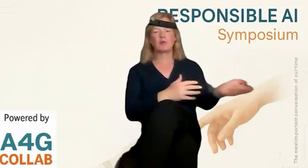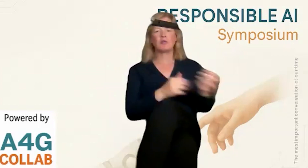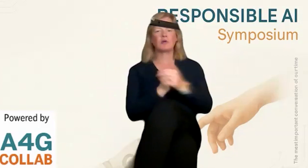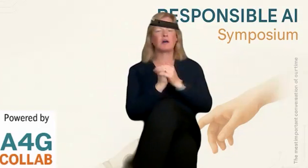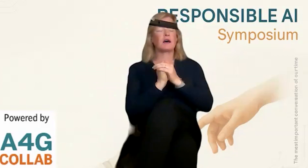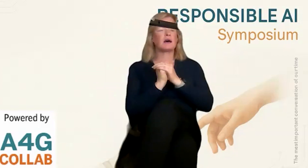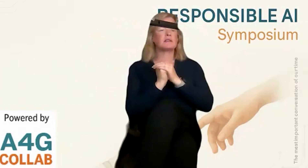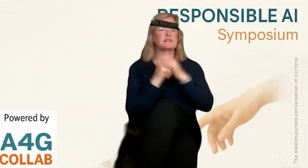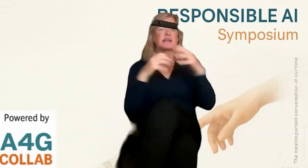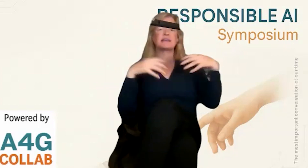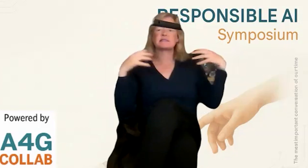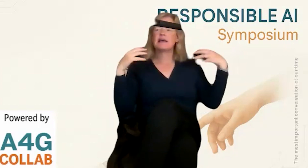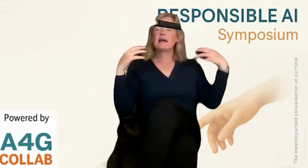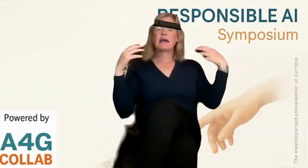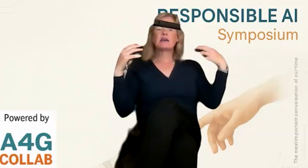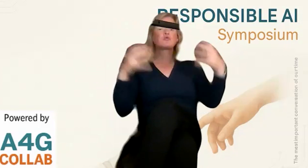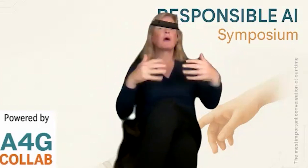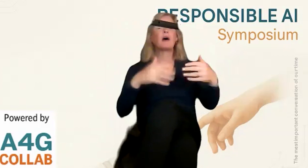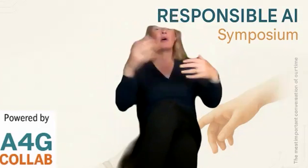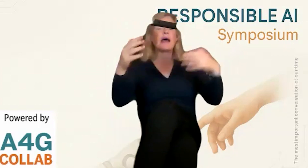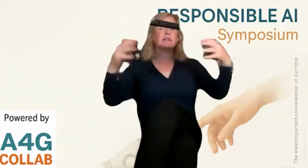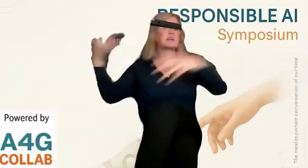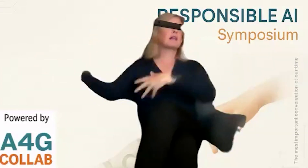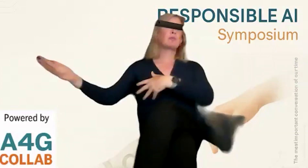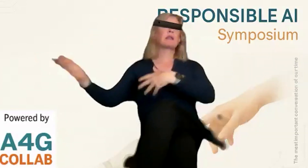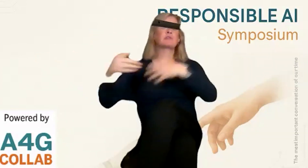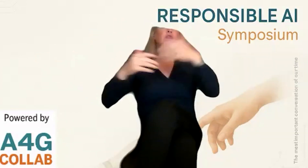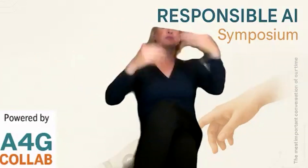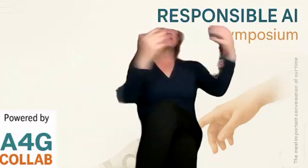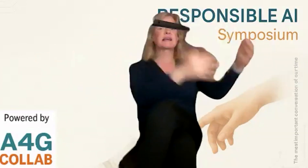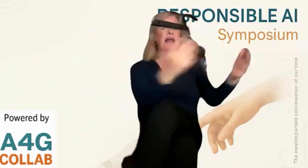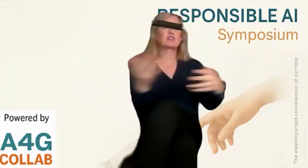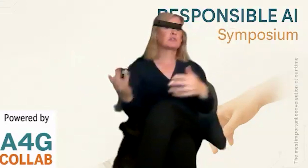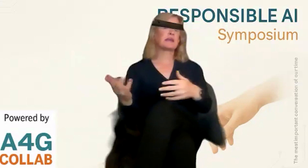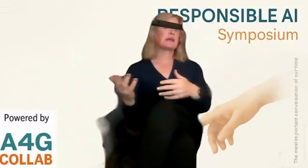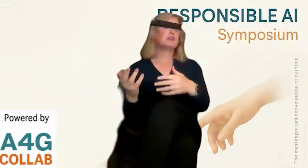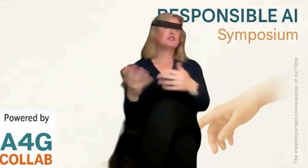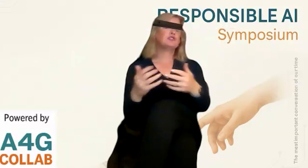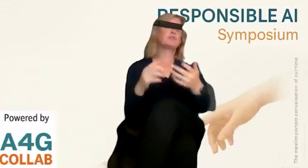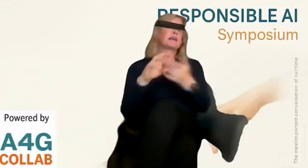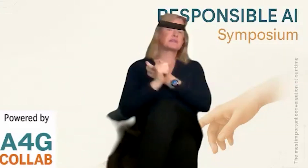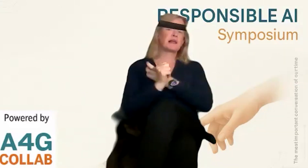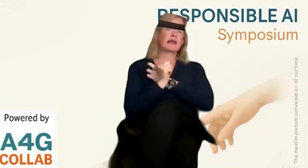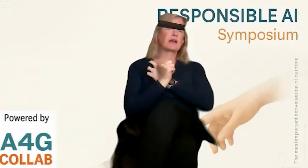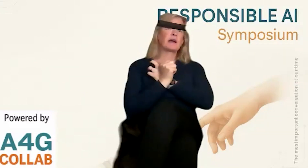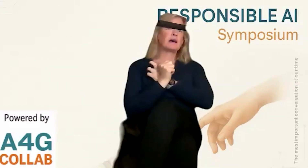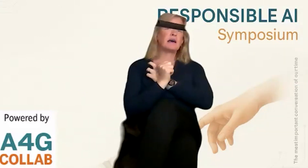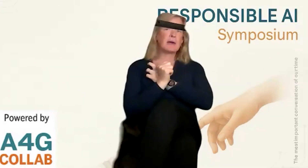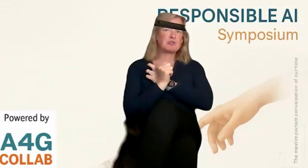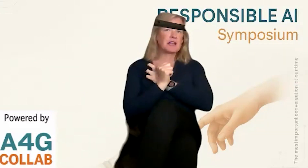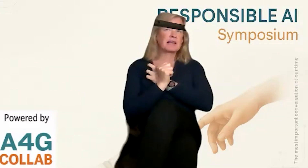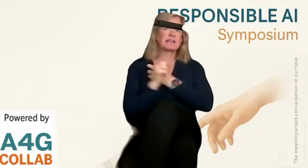experiments, control studies, as well as collaborating with groups that can actually do things